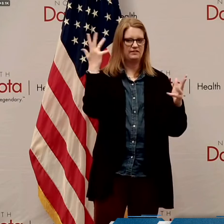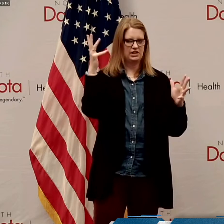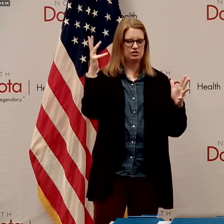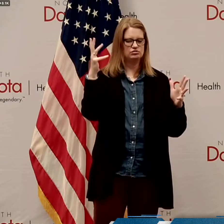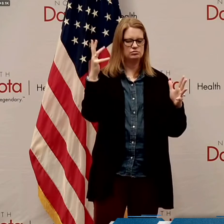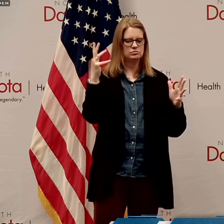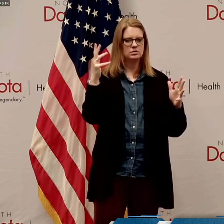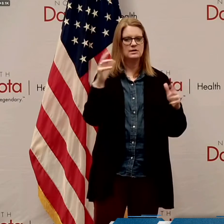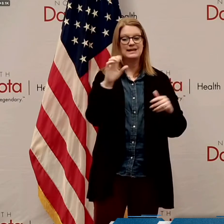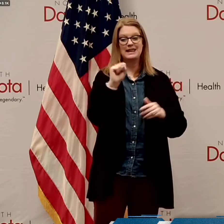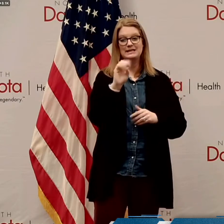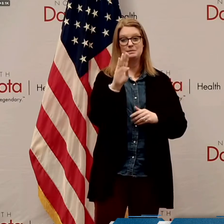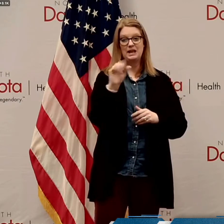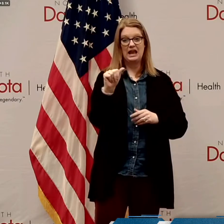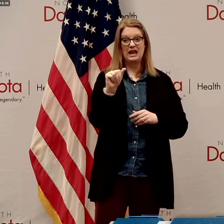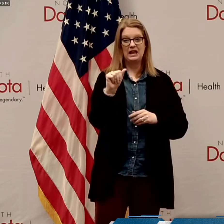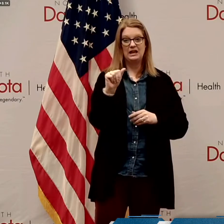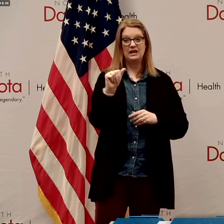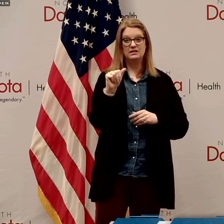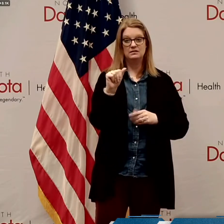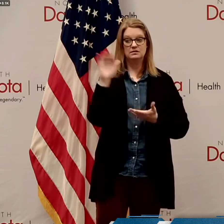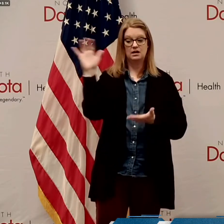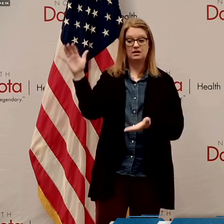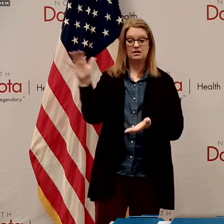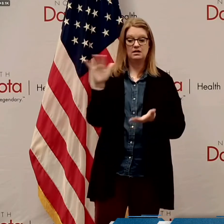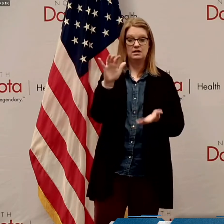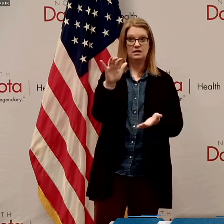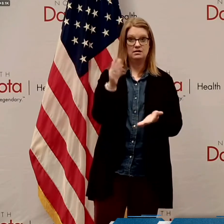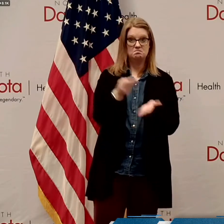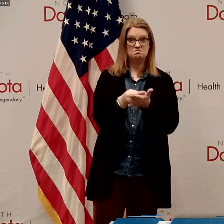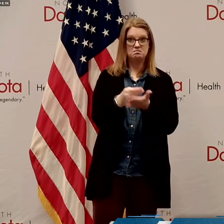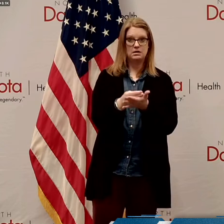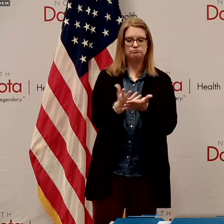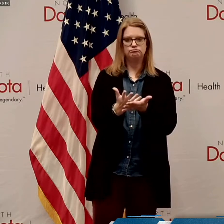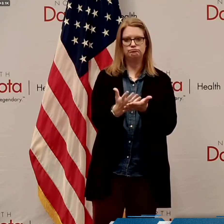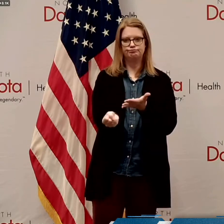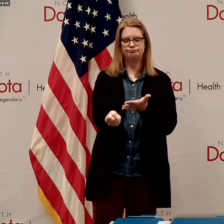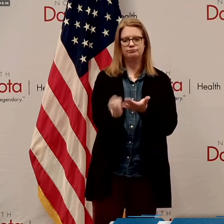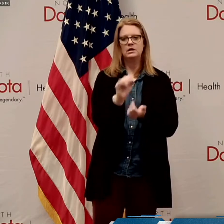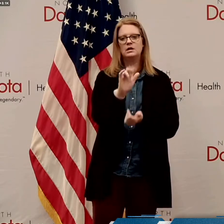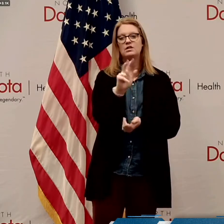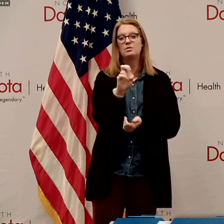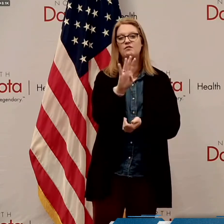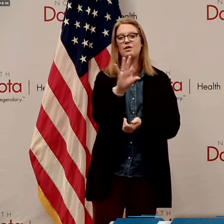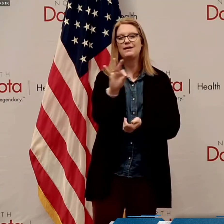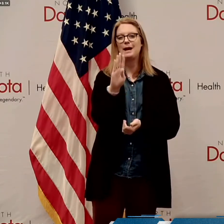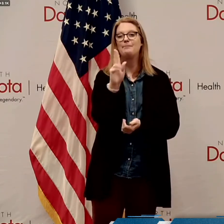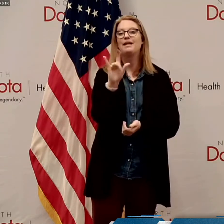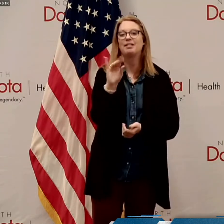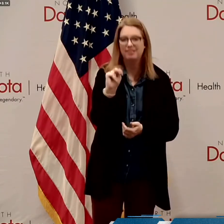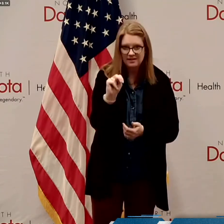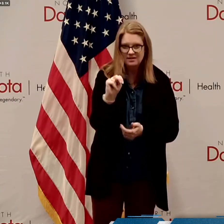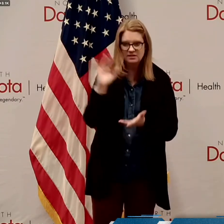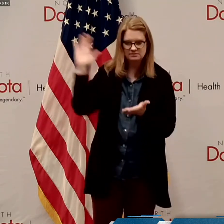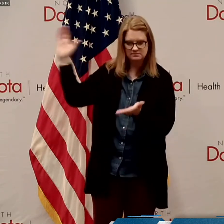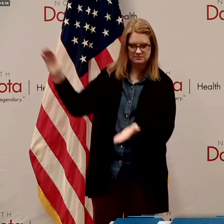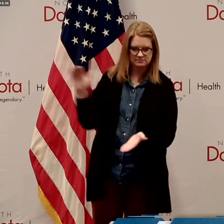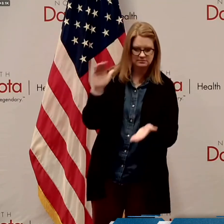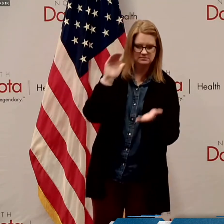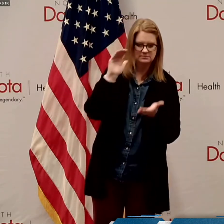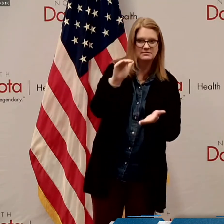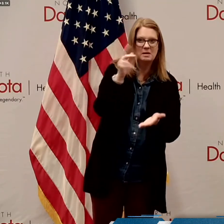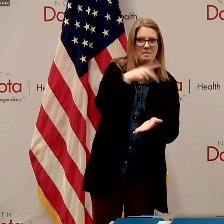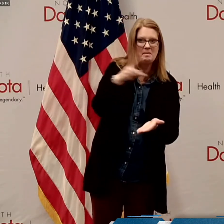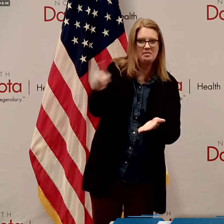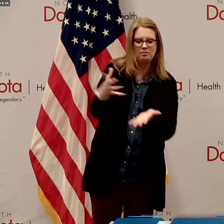news, is that the SBA has fully expended the $349 billion appropriated for the